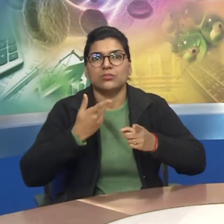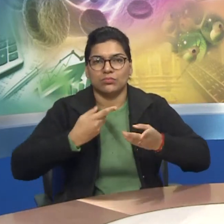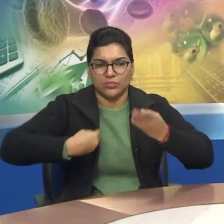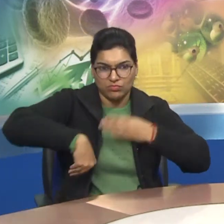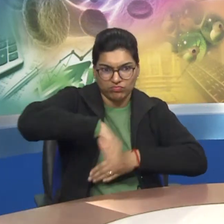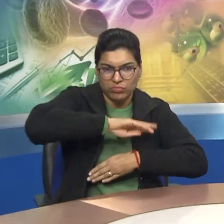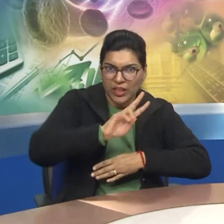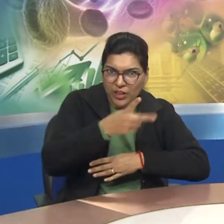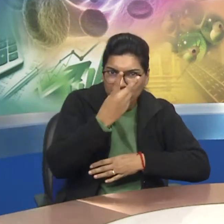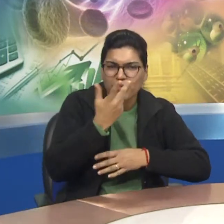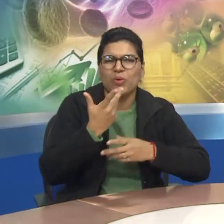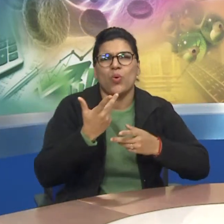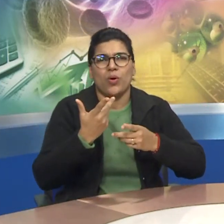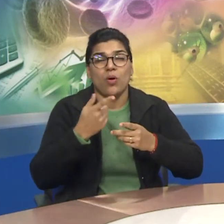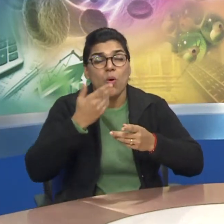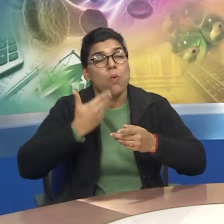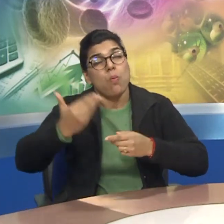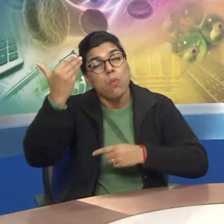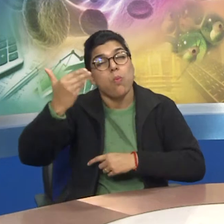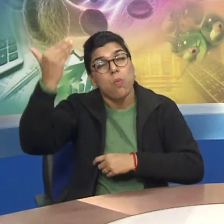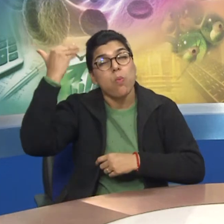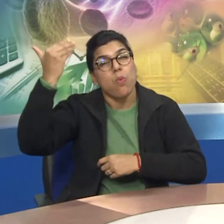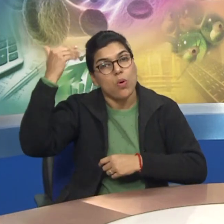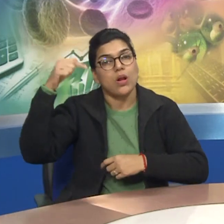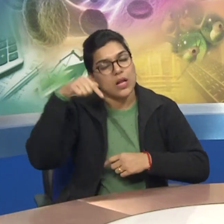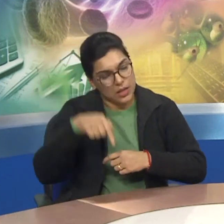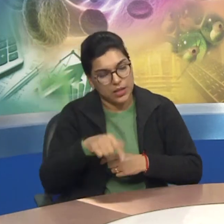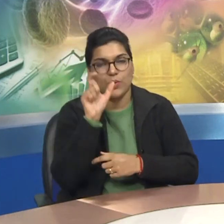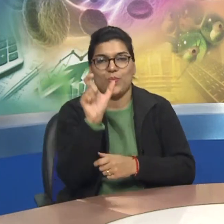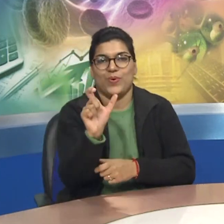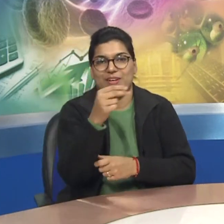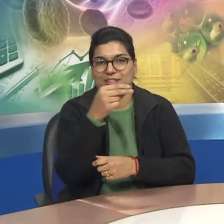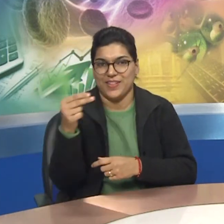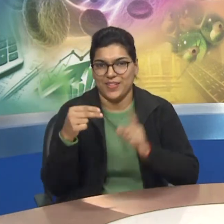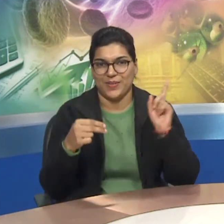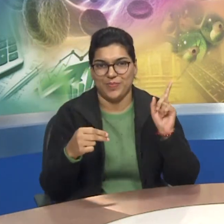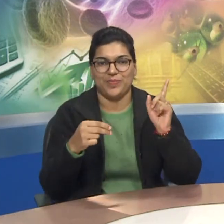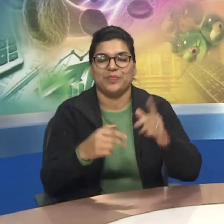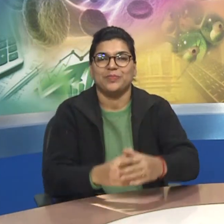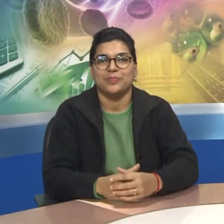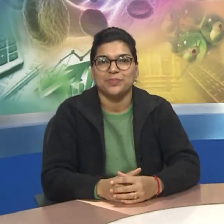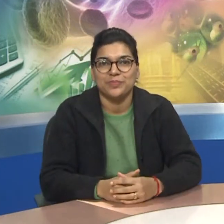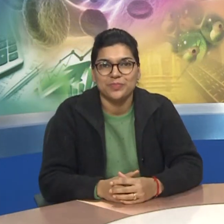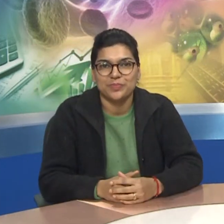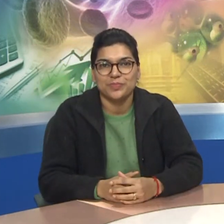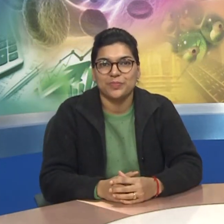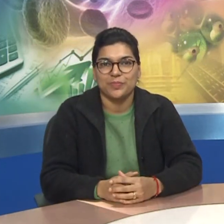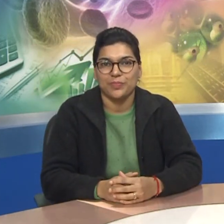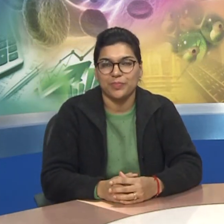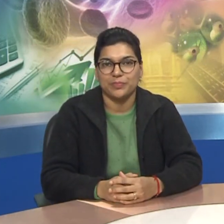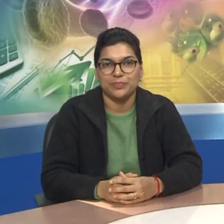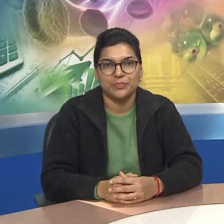As we see nowadays, there are so many new technology and technological tools. So this is just the